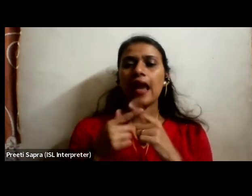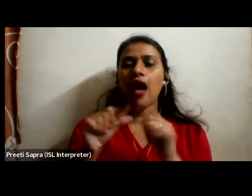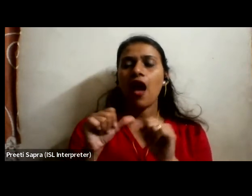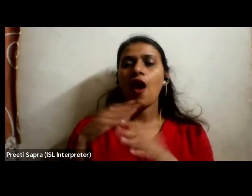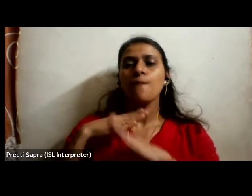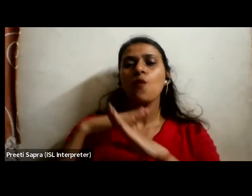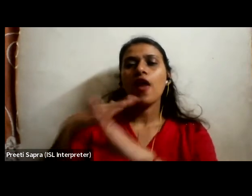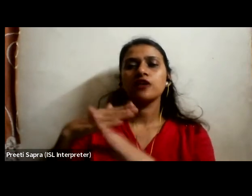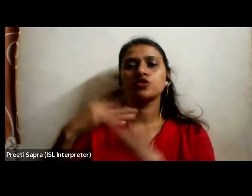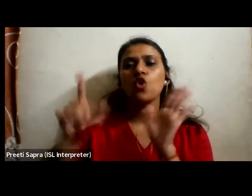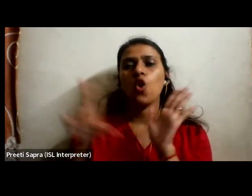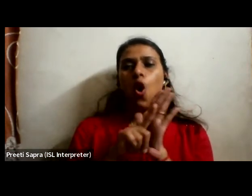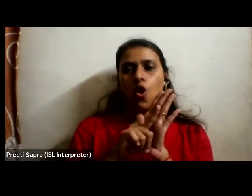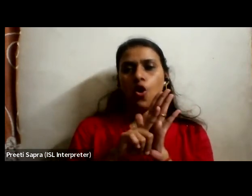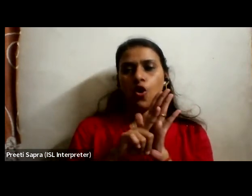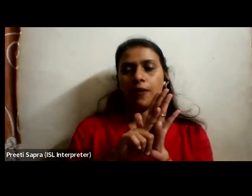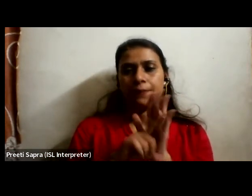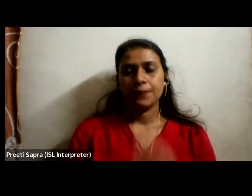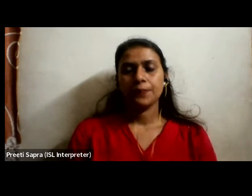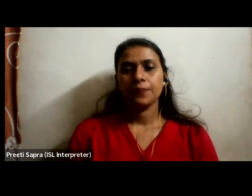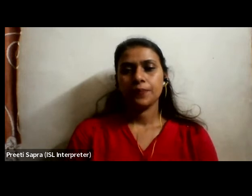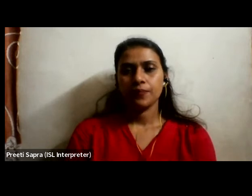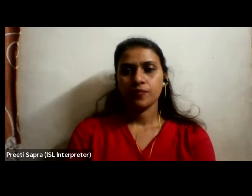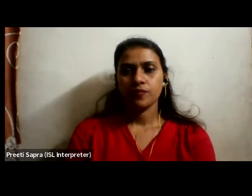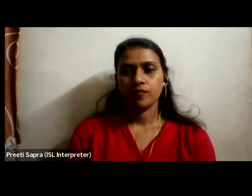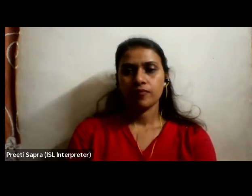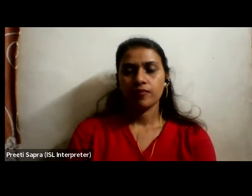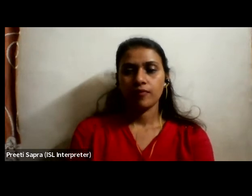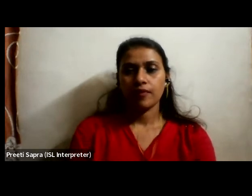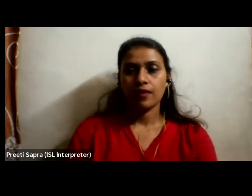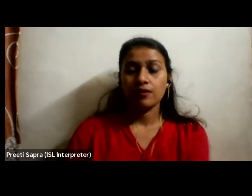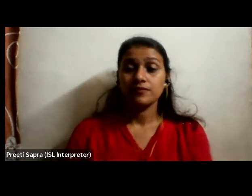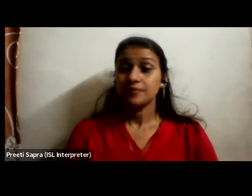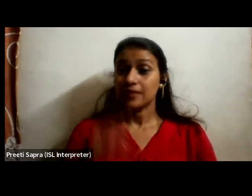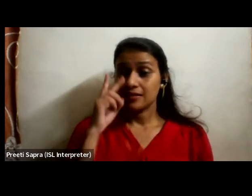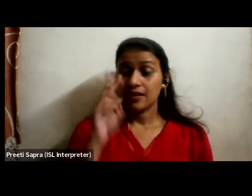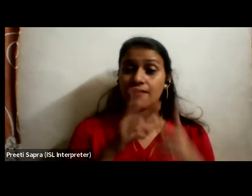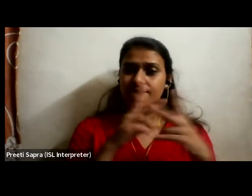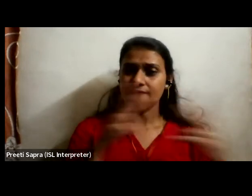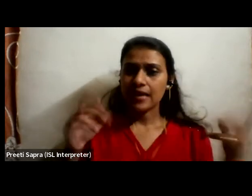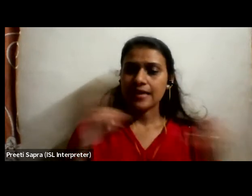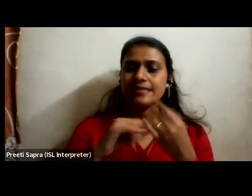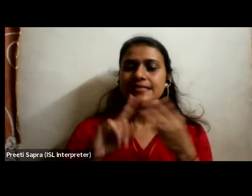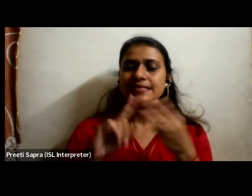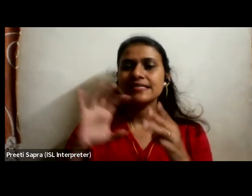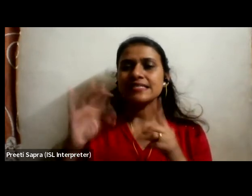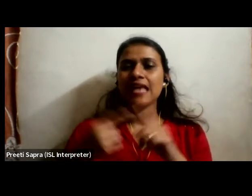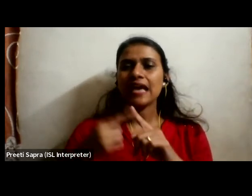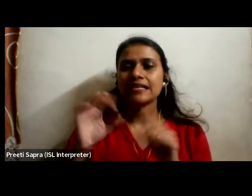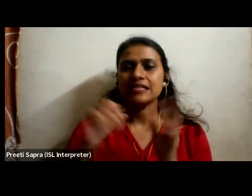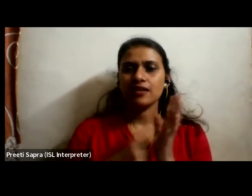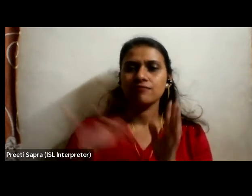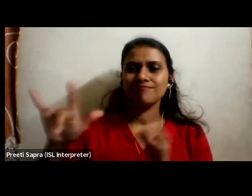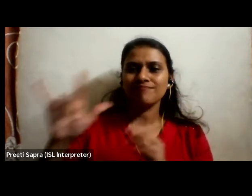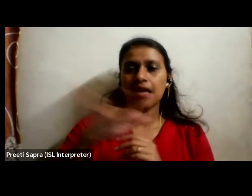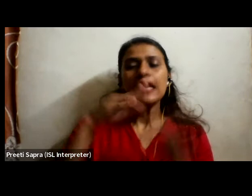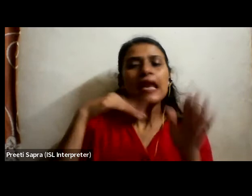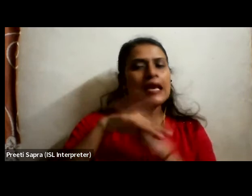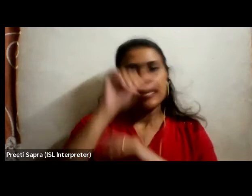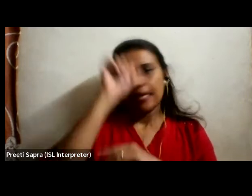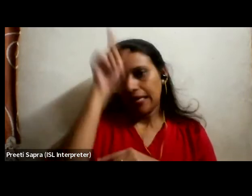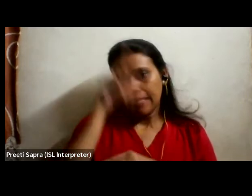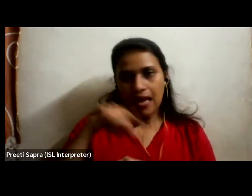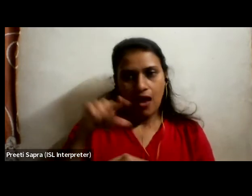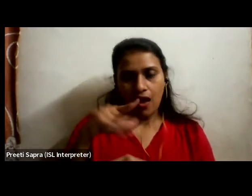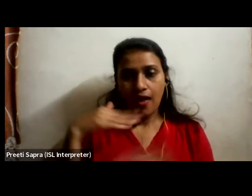law, as well as the use of algorithms by various sectors. For example, currently in India, the RBI